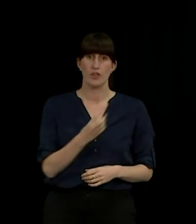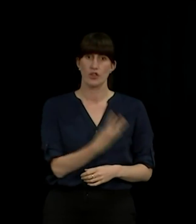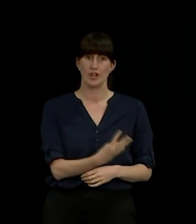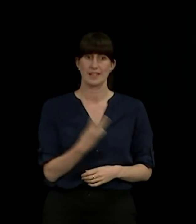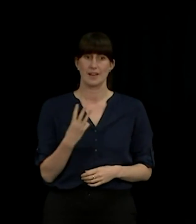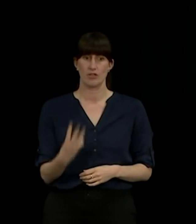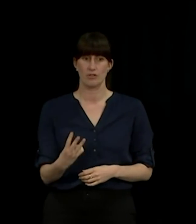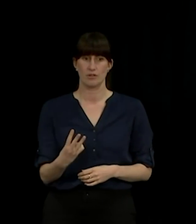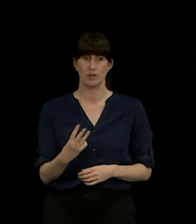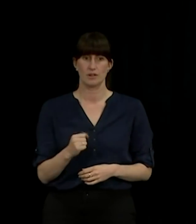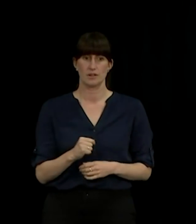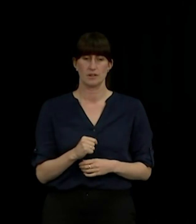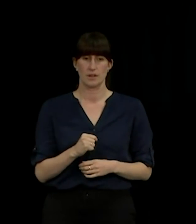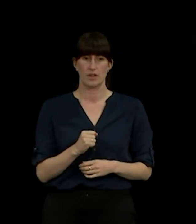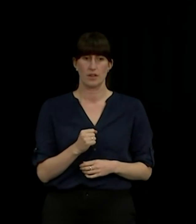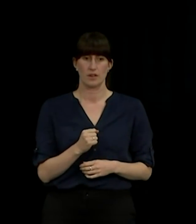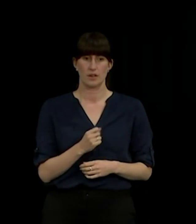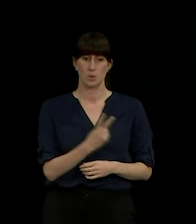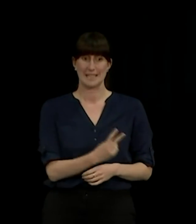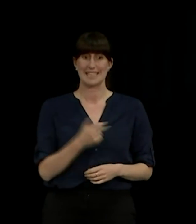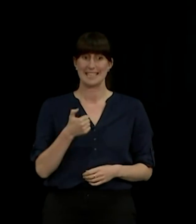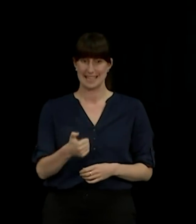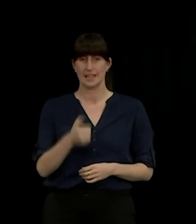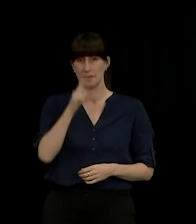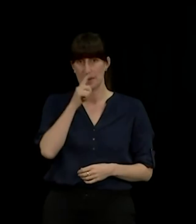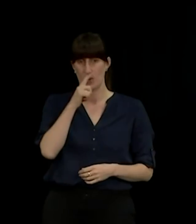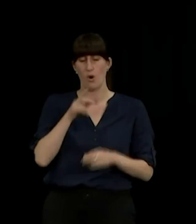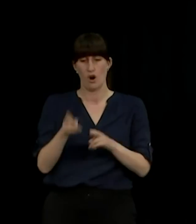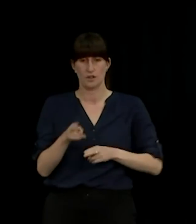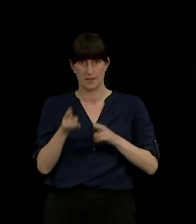person in hospital in Hamilton at Waikato Base Hospital.